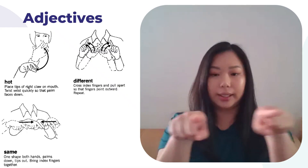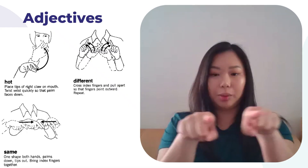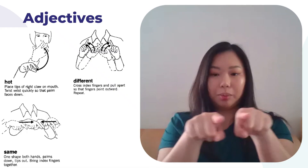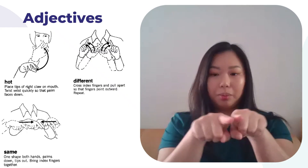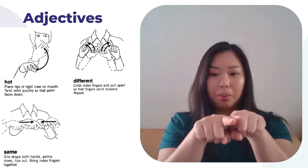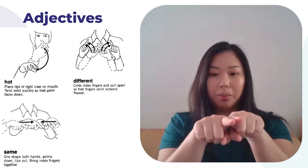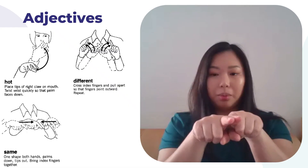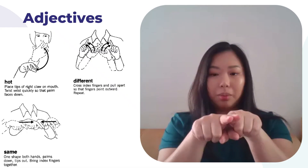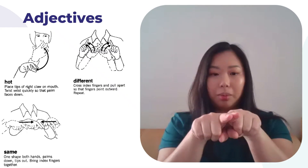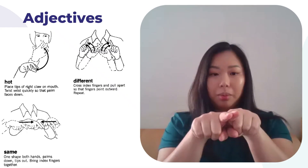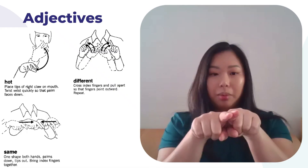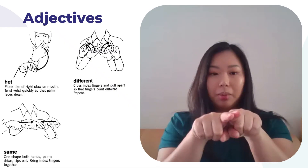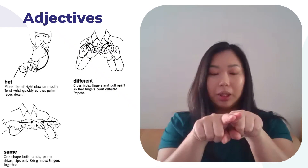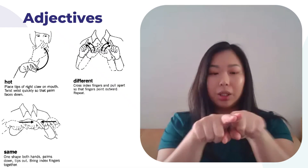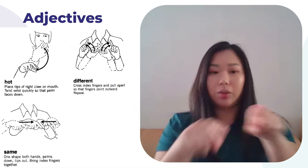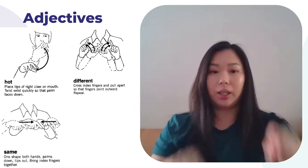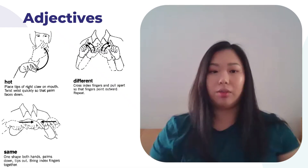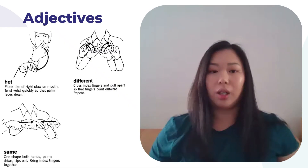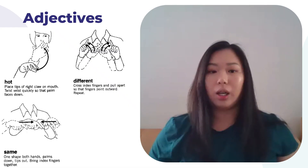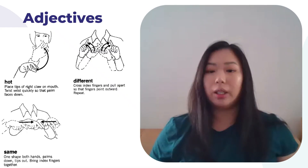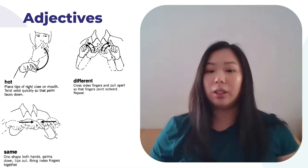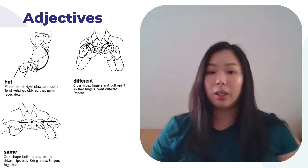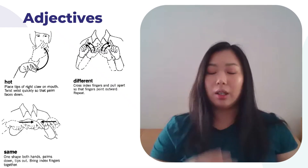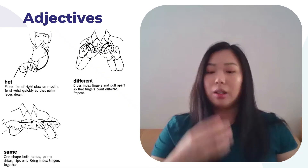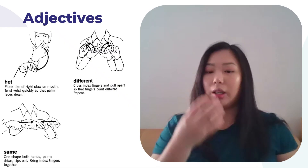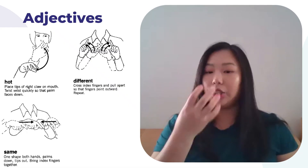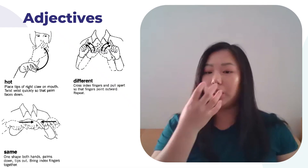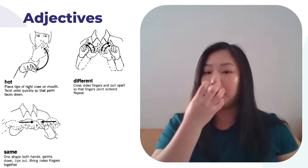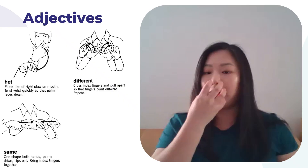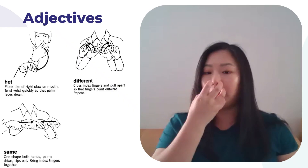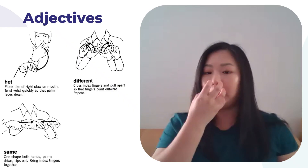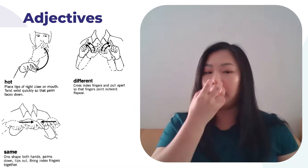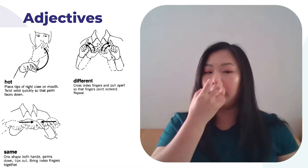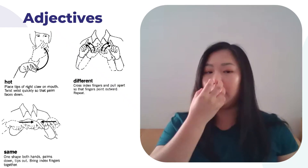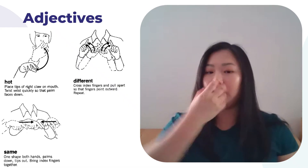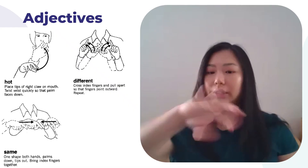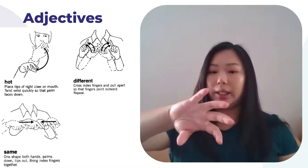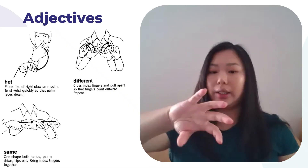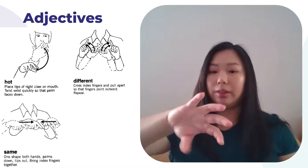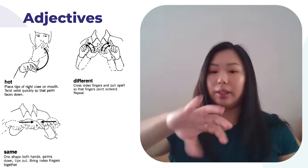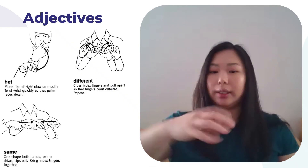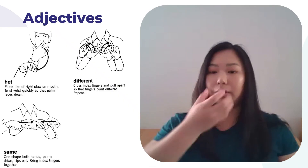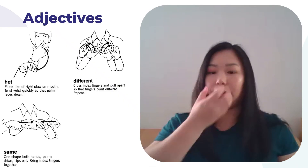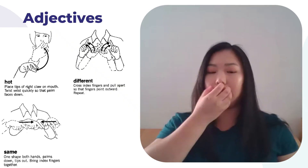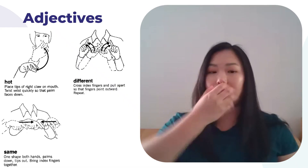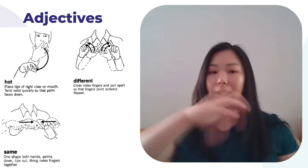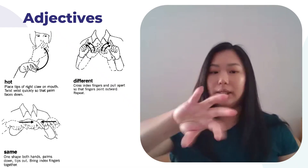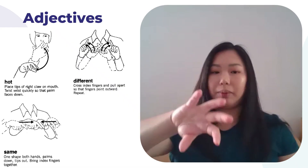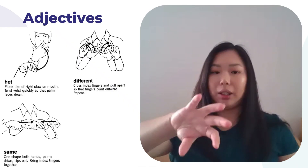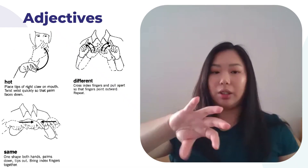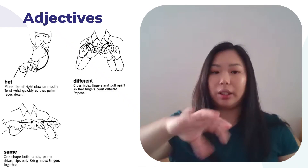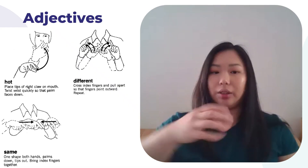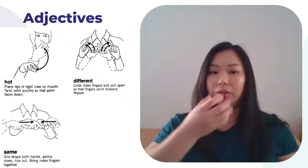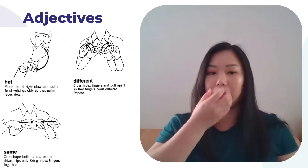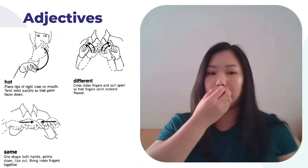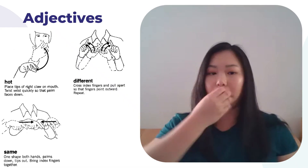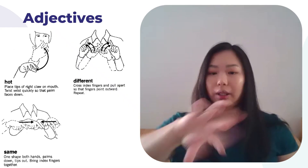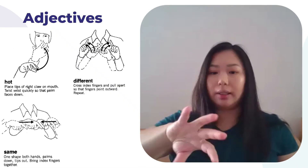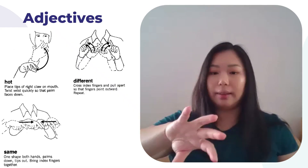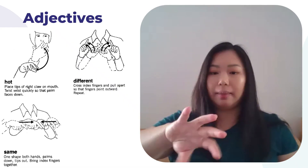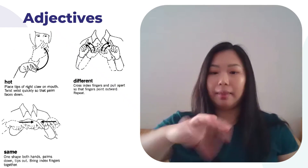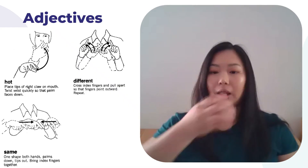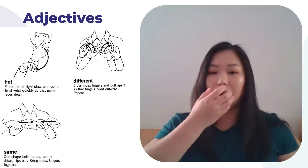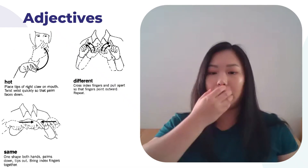the same. So we have hot, claw shape over your mouth and rotate out as if you're taking something hot out of your